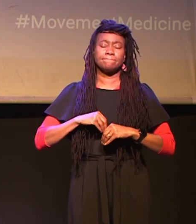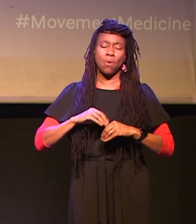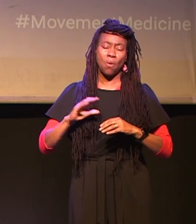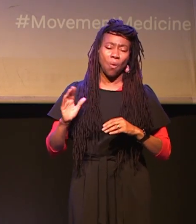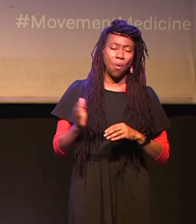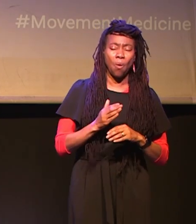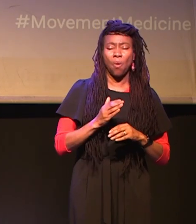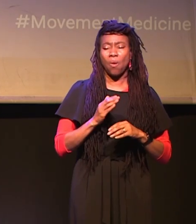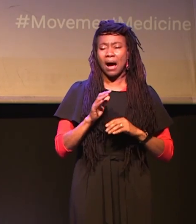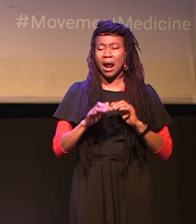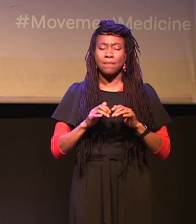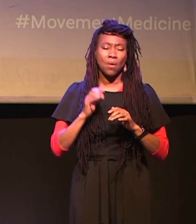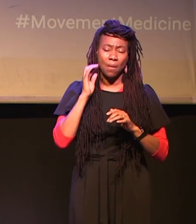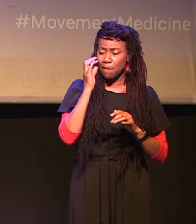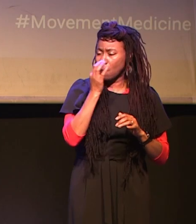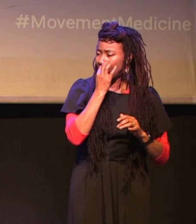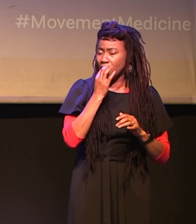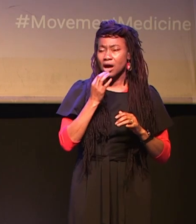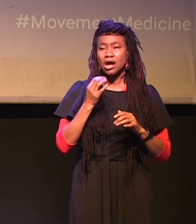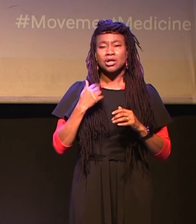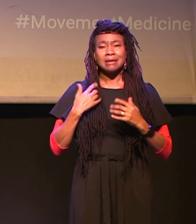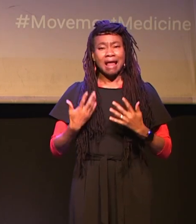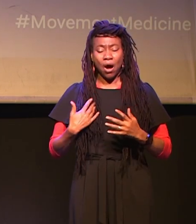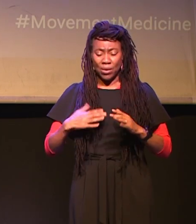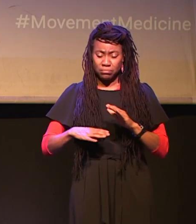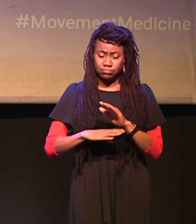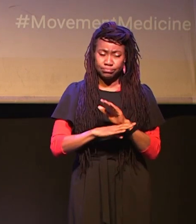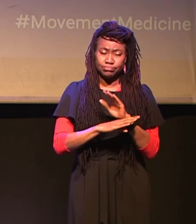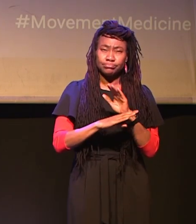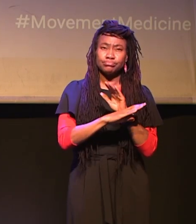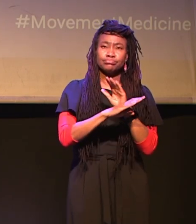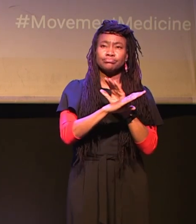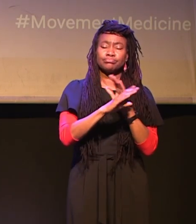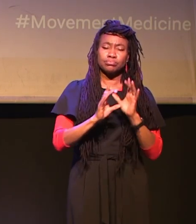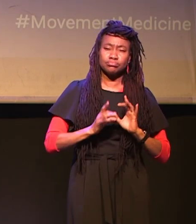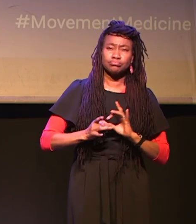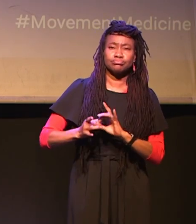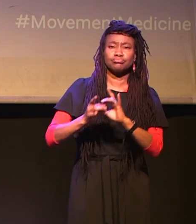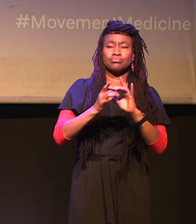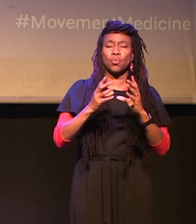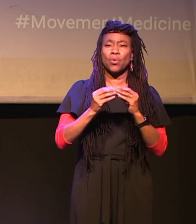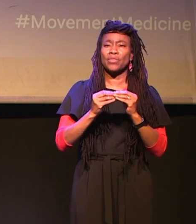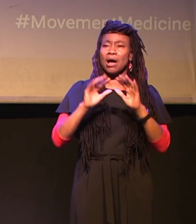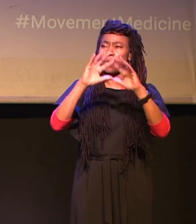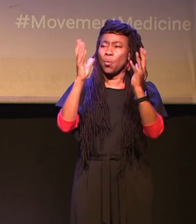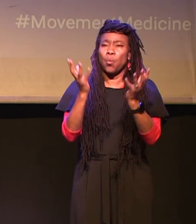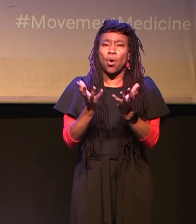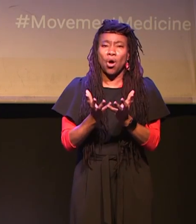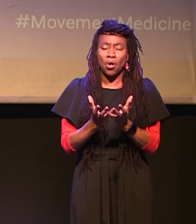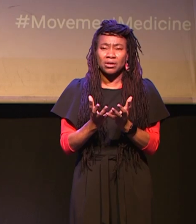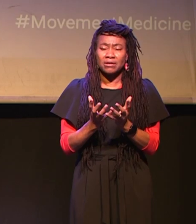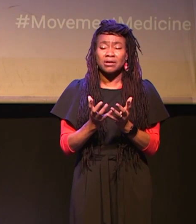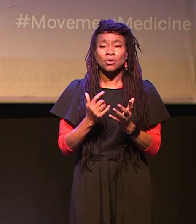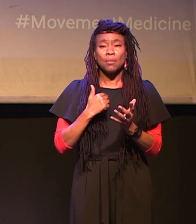we're reanimating and coming into right size and right relationship with the living worlds. And so what I'm in commitment